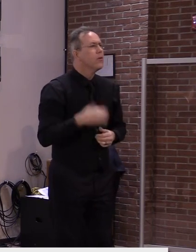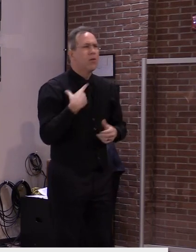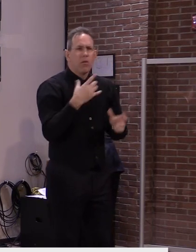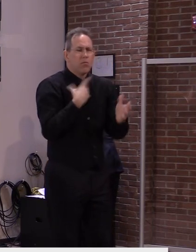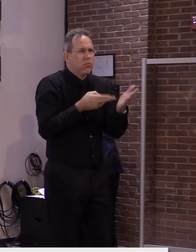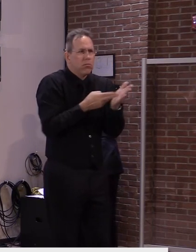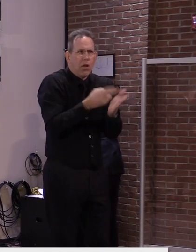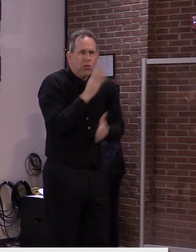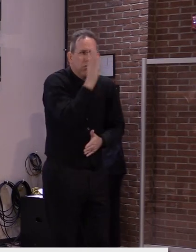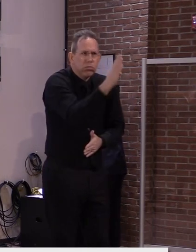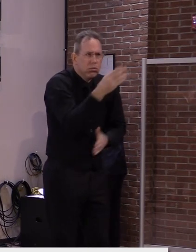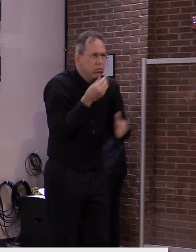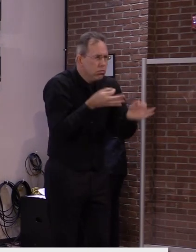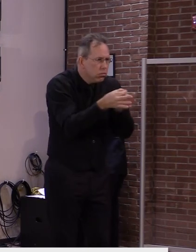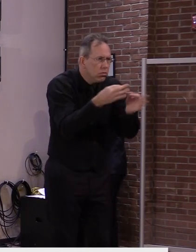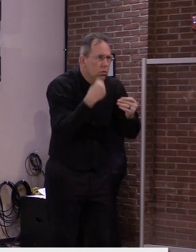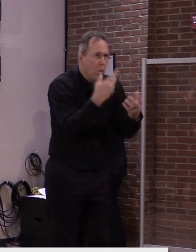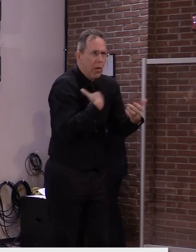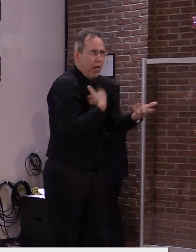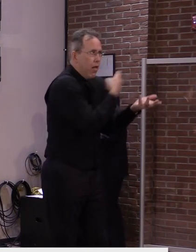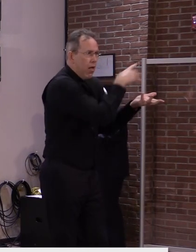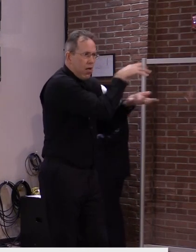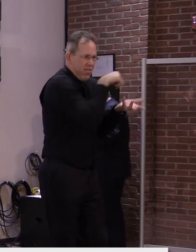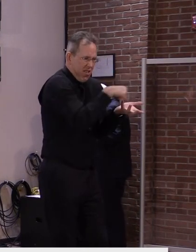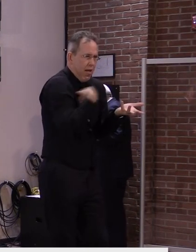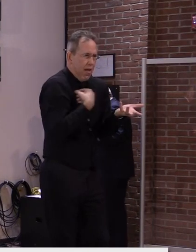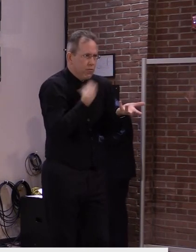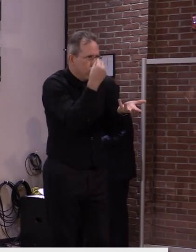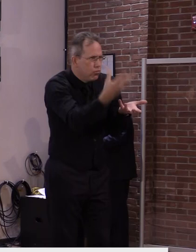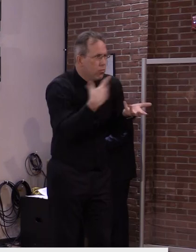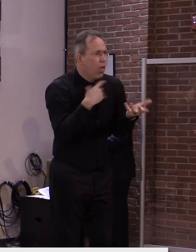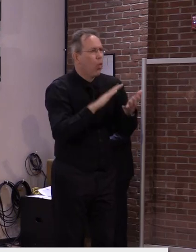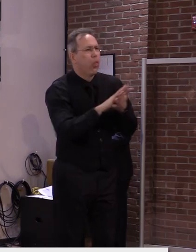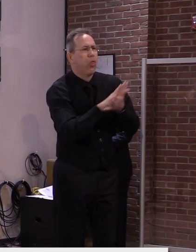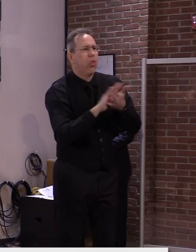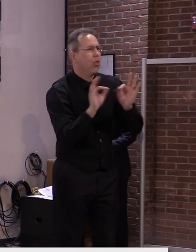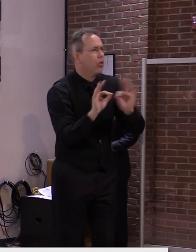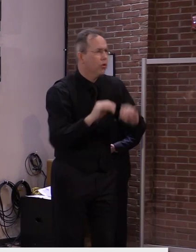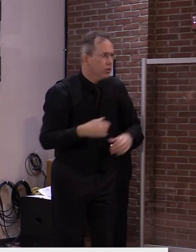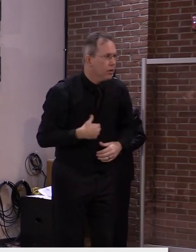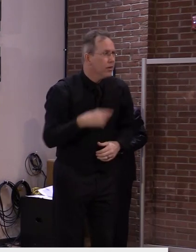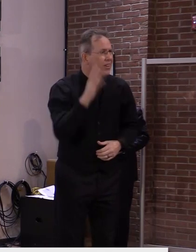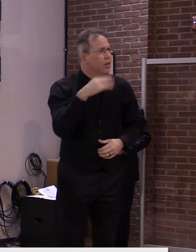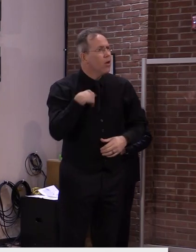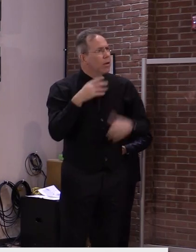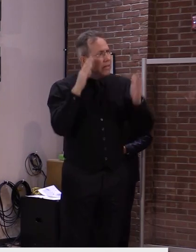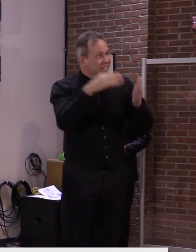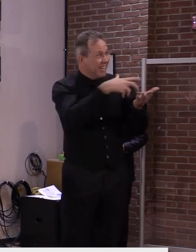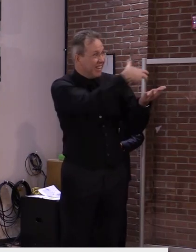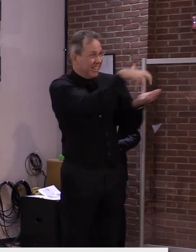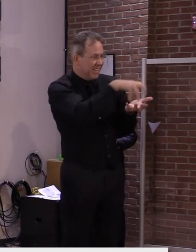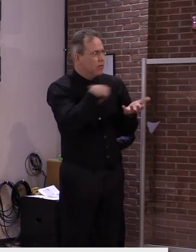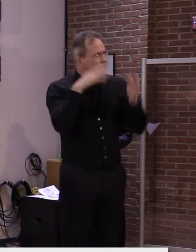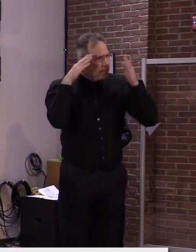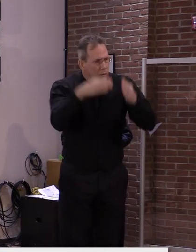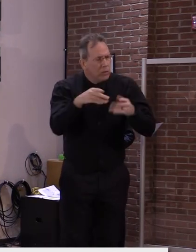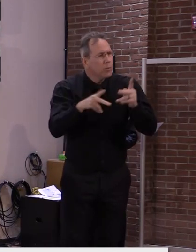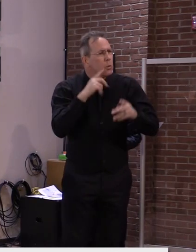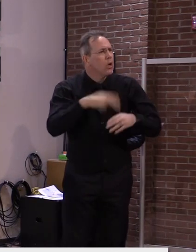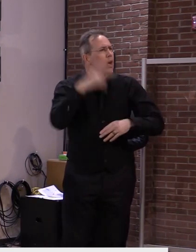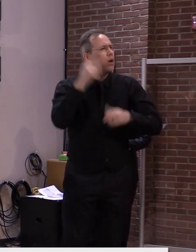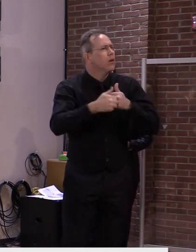vaccines to those we know are most likely to die if they get sick. Because the science and data is